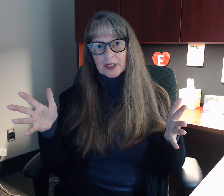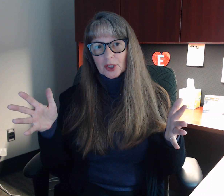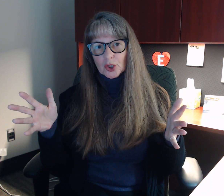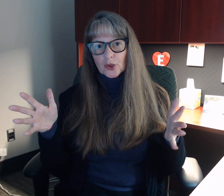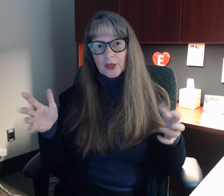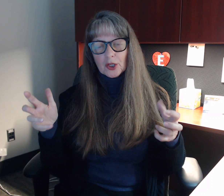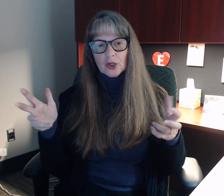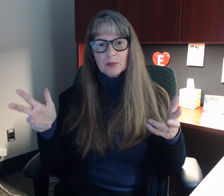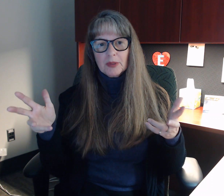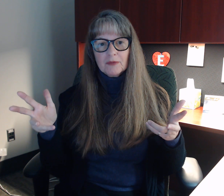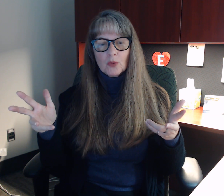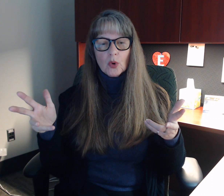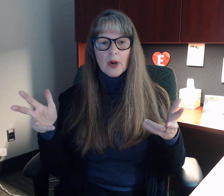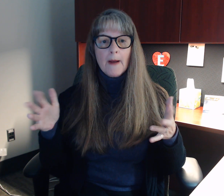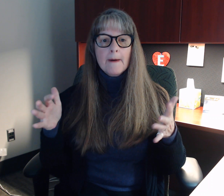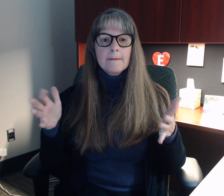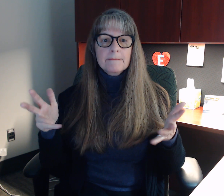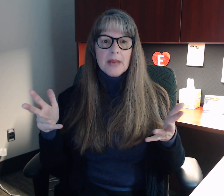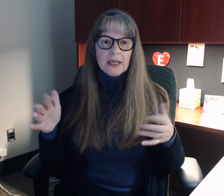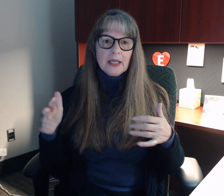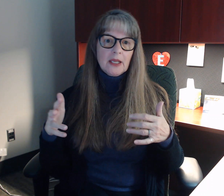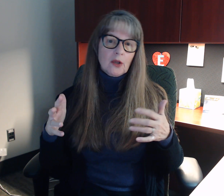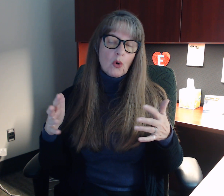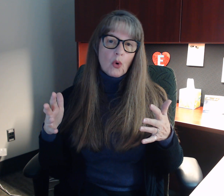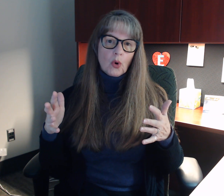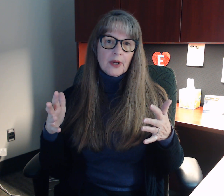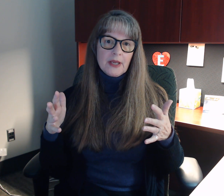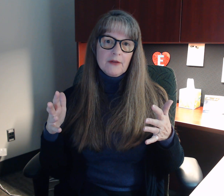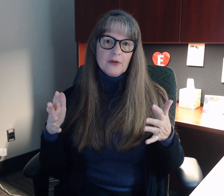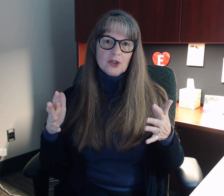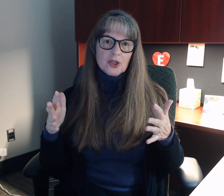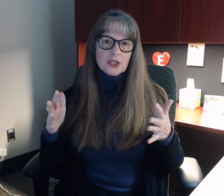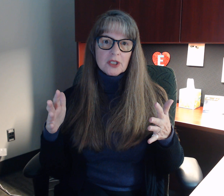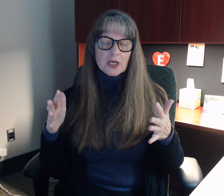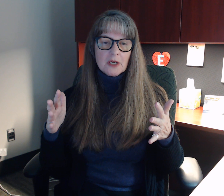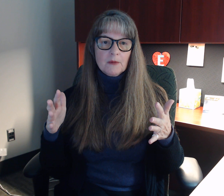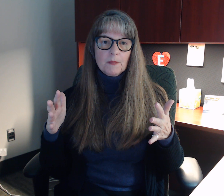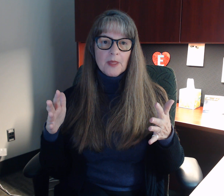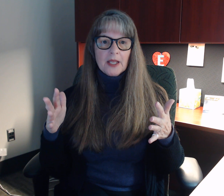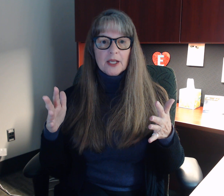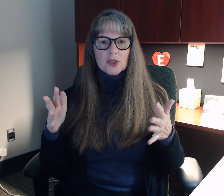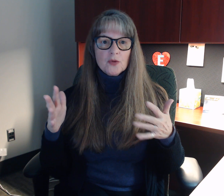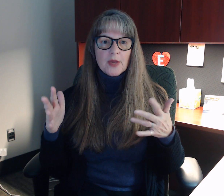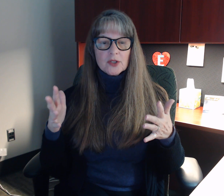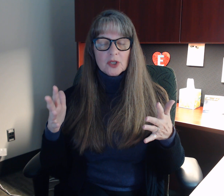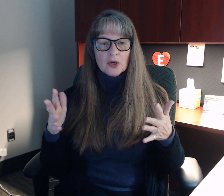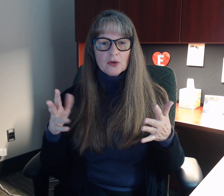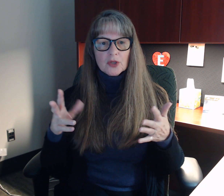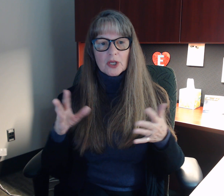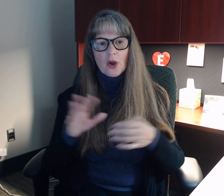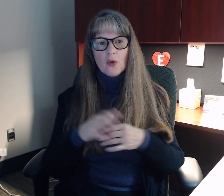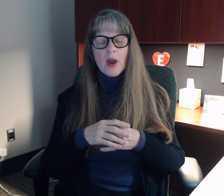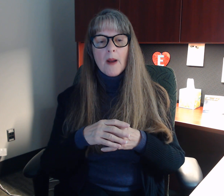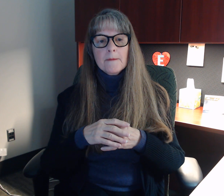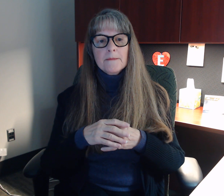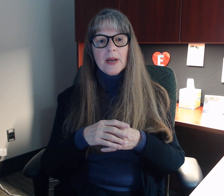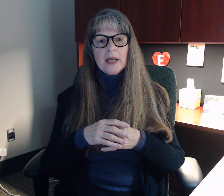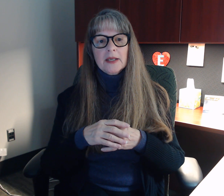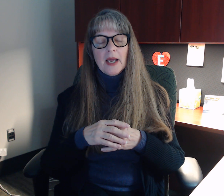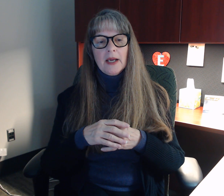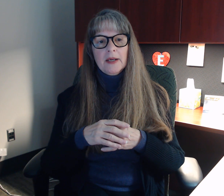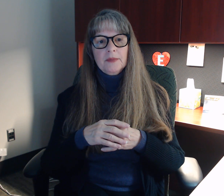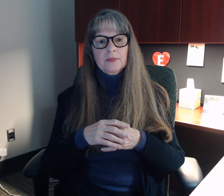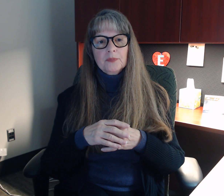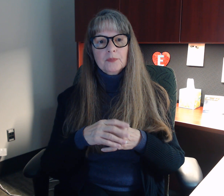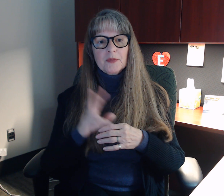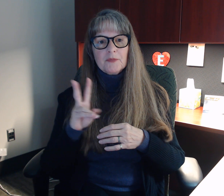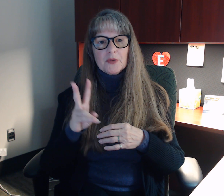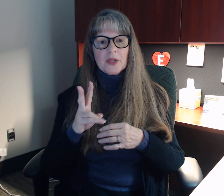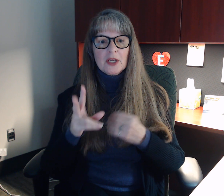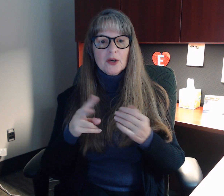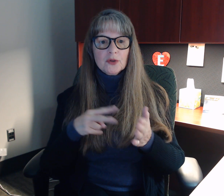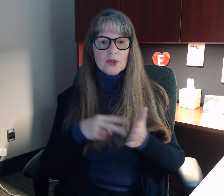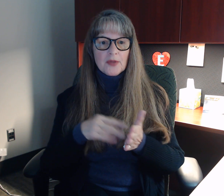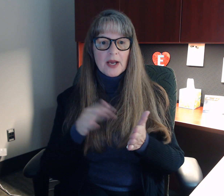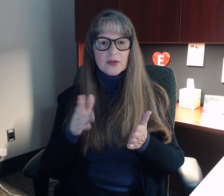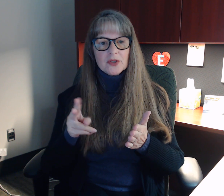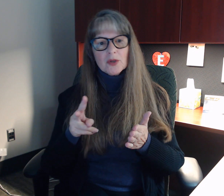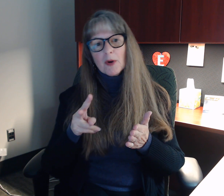and it could be for money or even just like 2,000 years ago, but for the year 2000. So most people